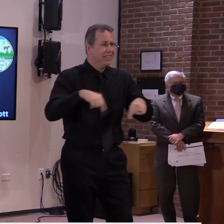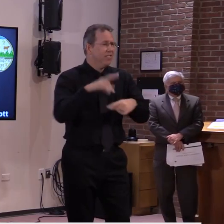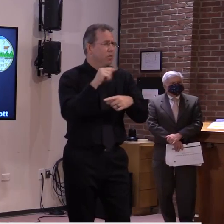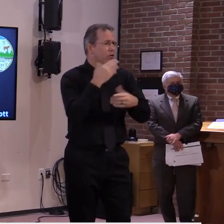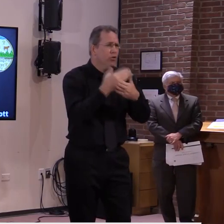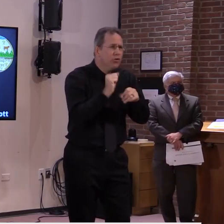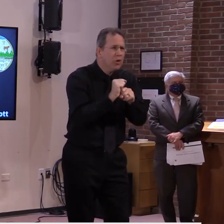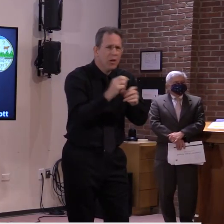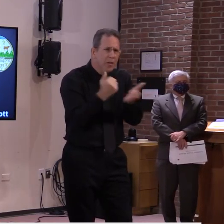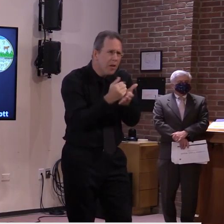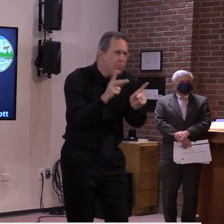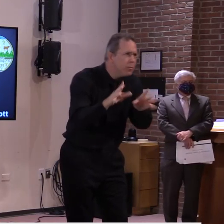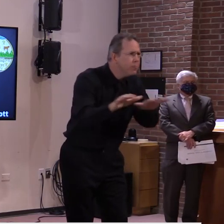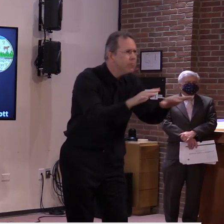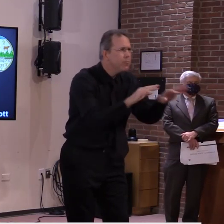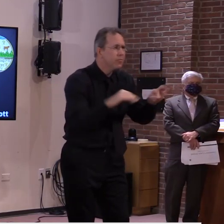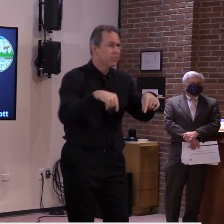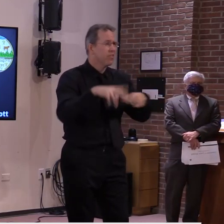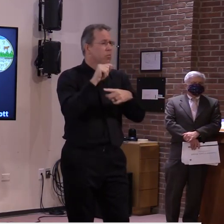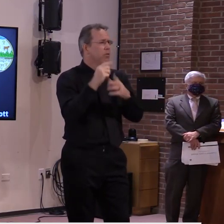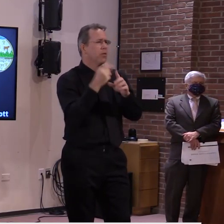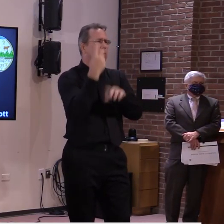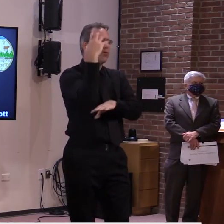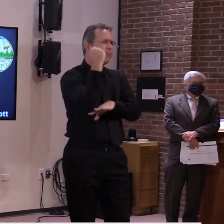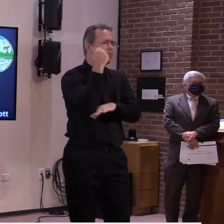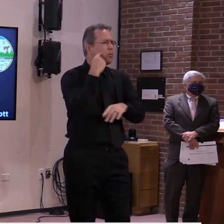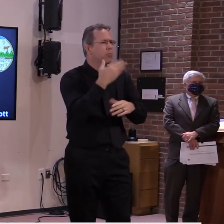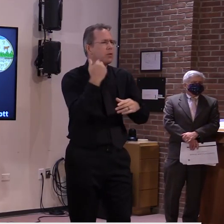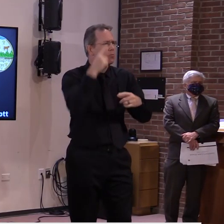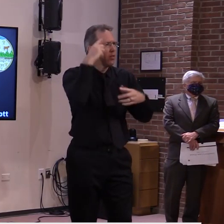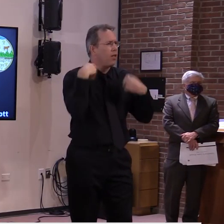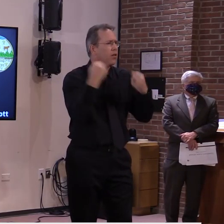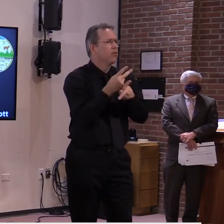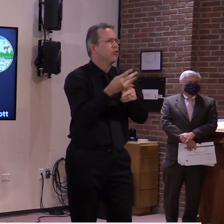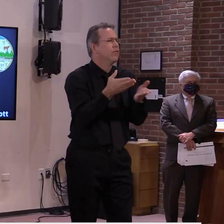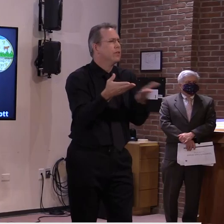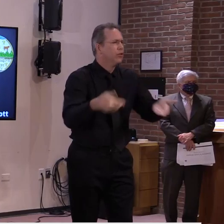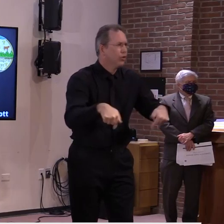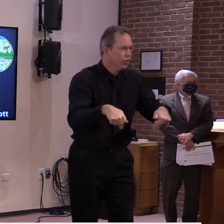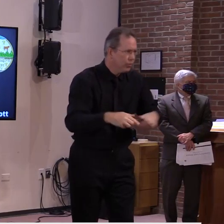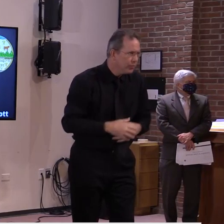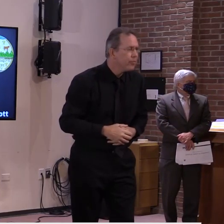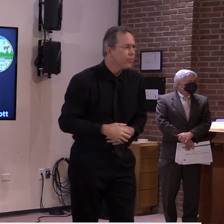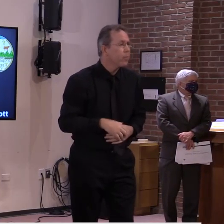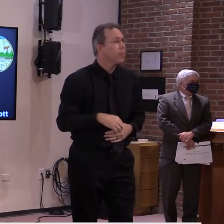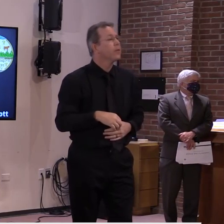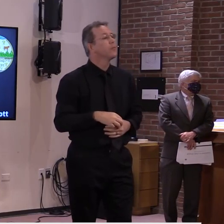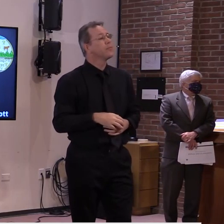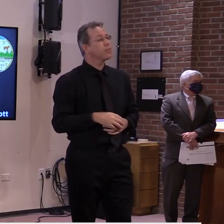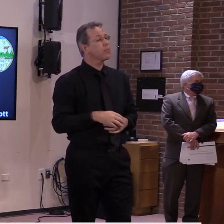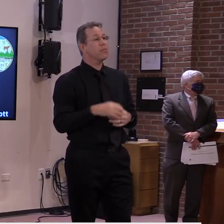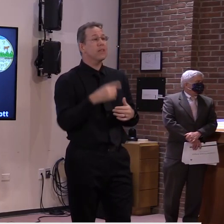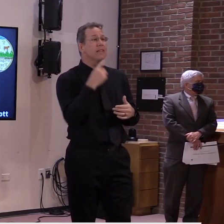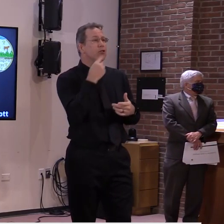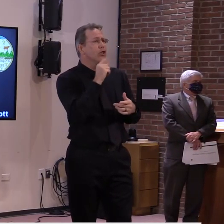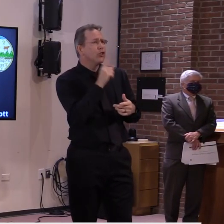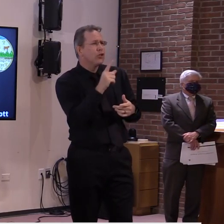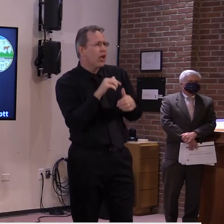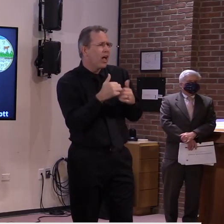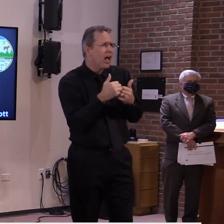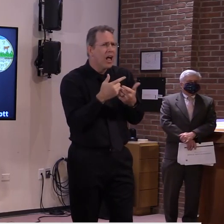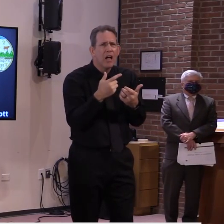physicians across the state ready to help. And if you don't know who your local community provider is, or